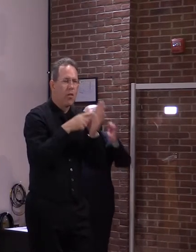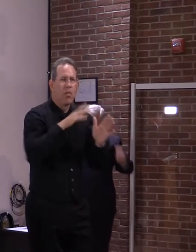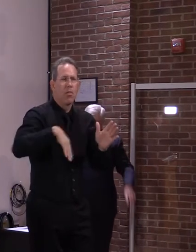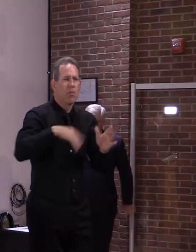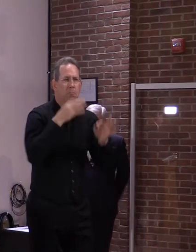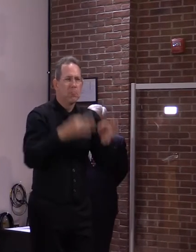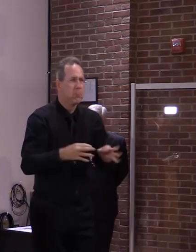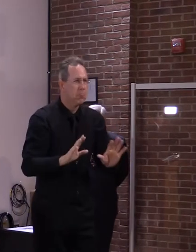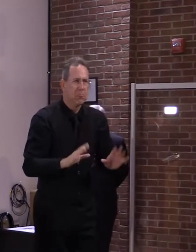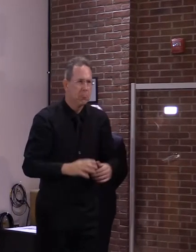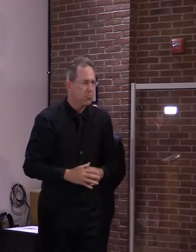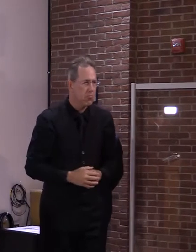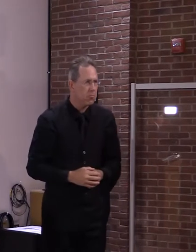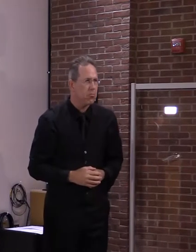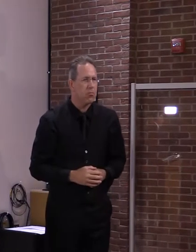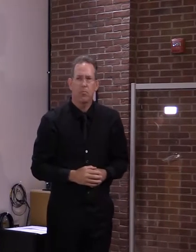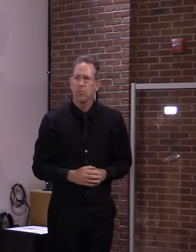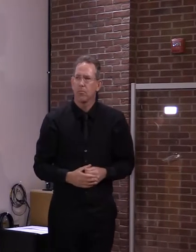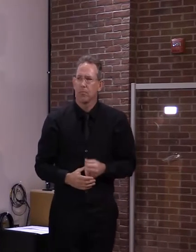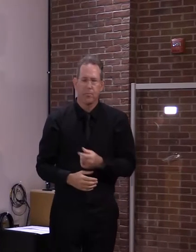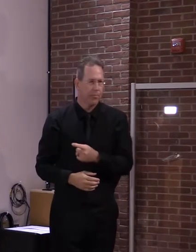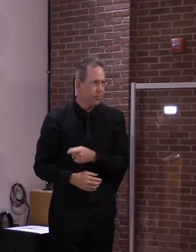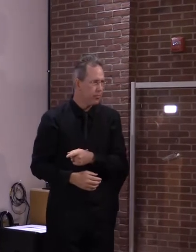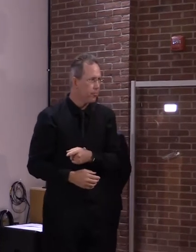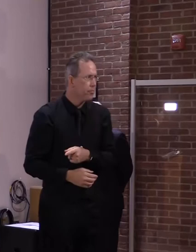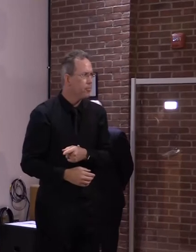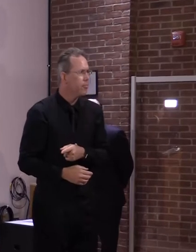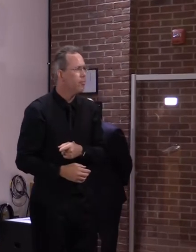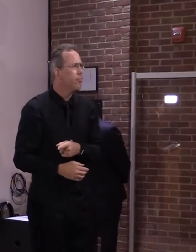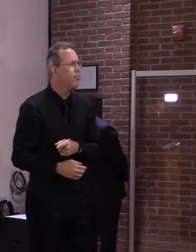Lisa Loomis, the Valley Reporter.